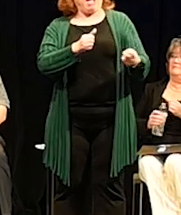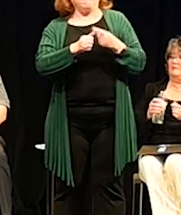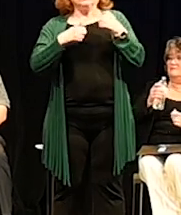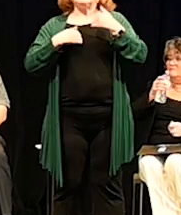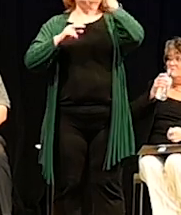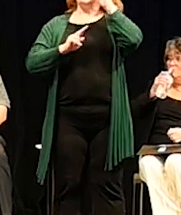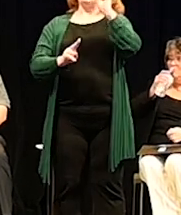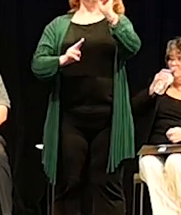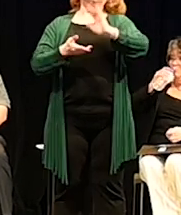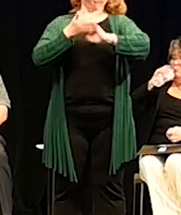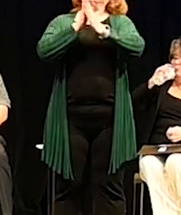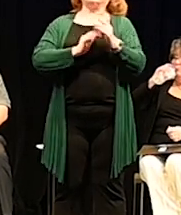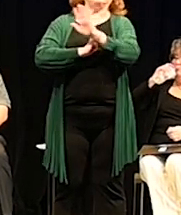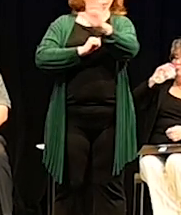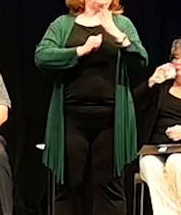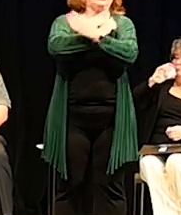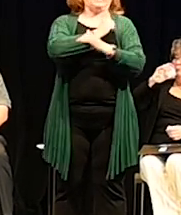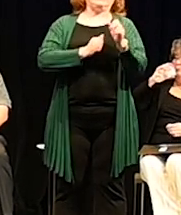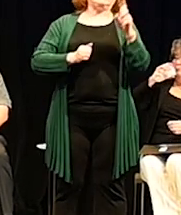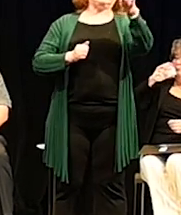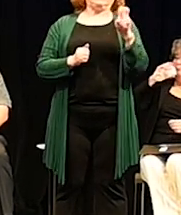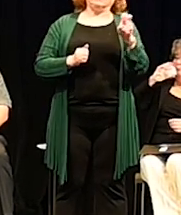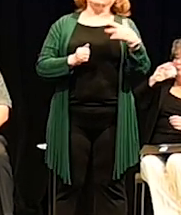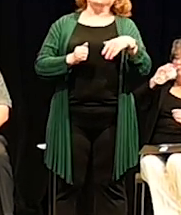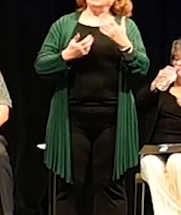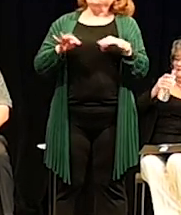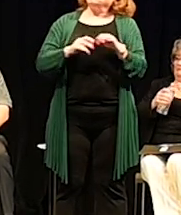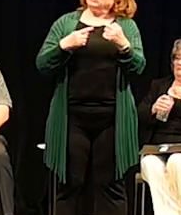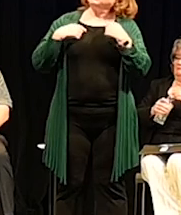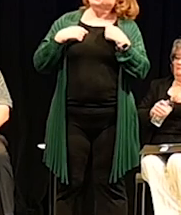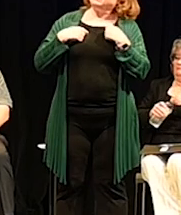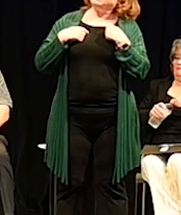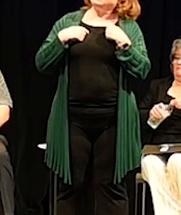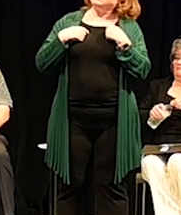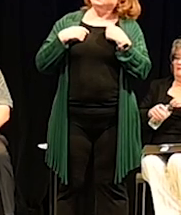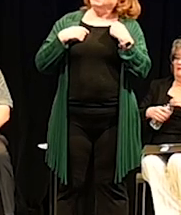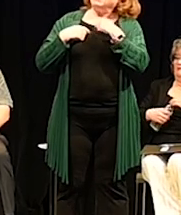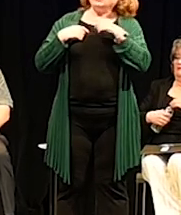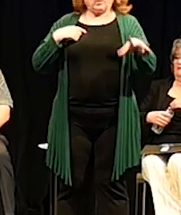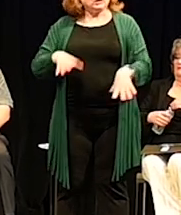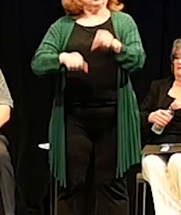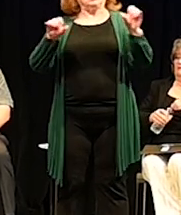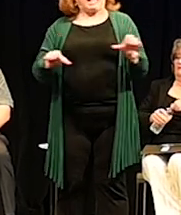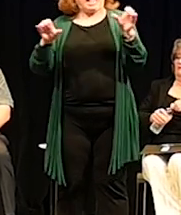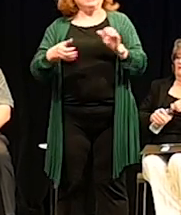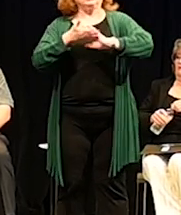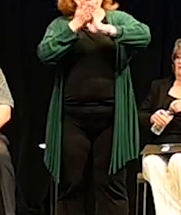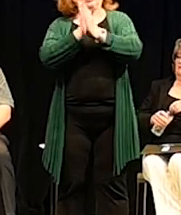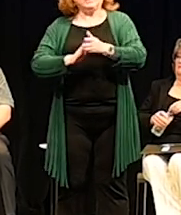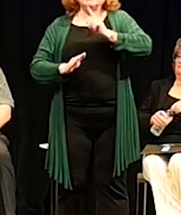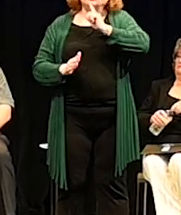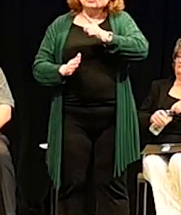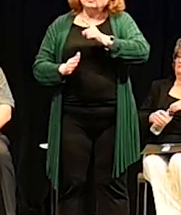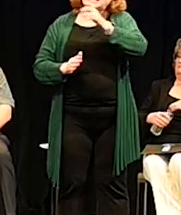had the honor of becoming your county executive, it was important for me that we took action to become a